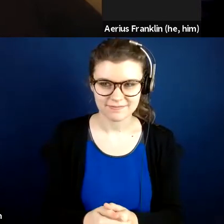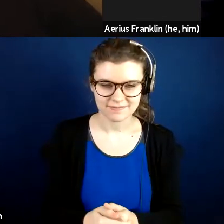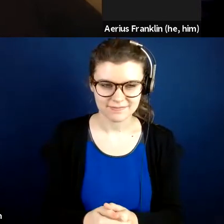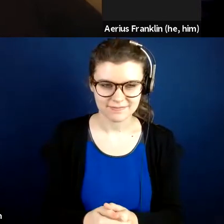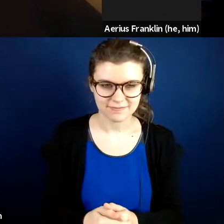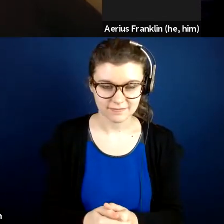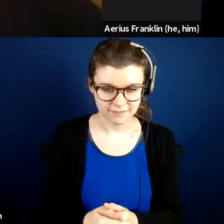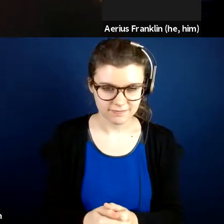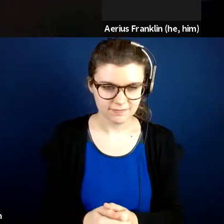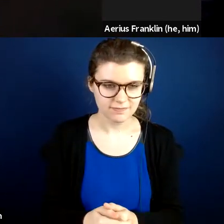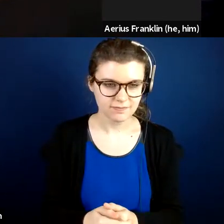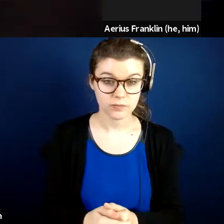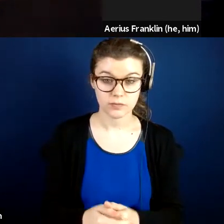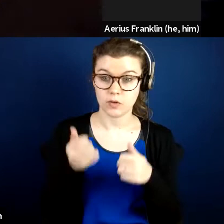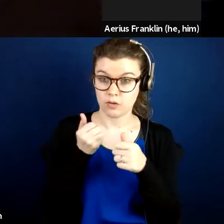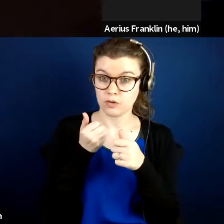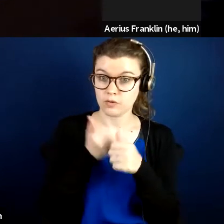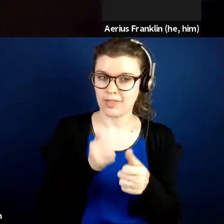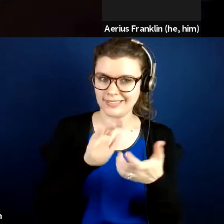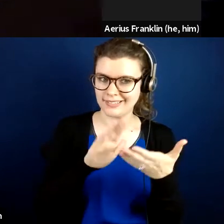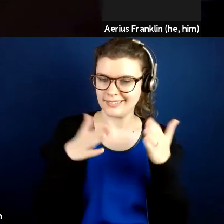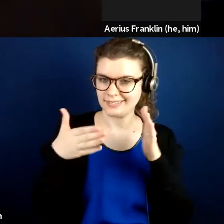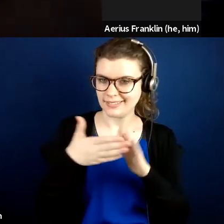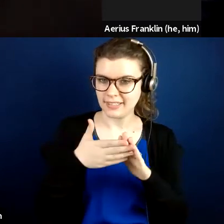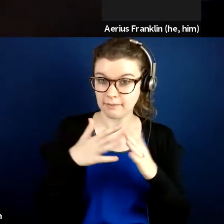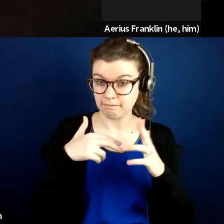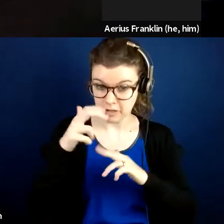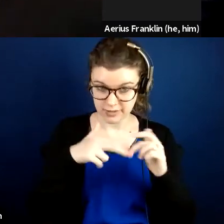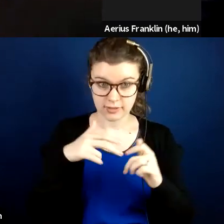In order to be within municipal facilities, this must be,